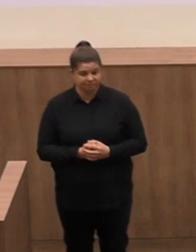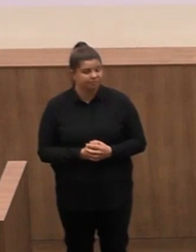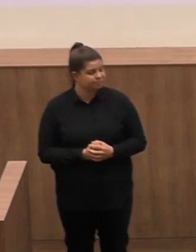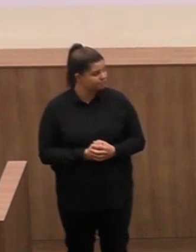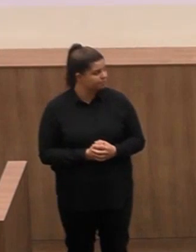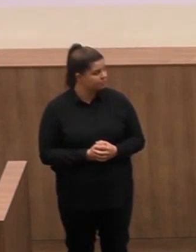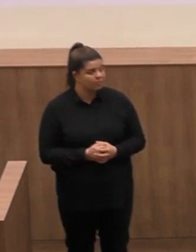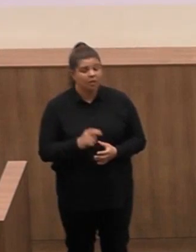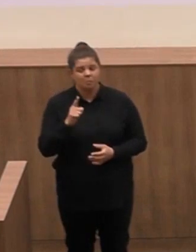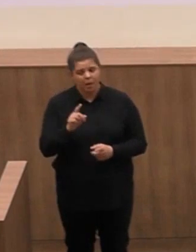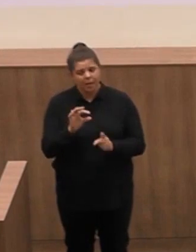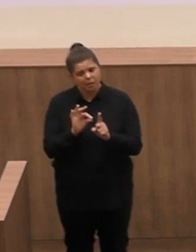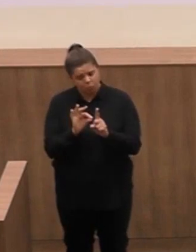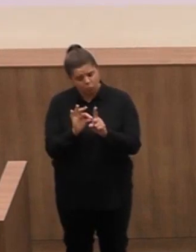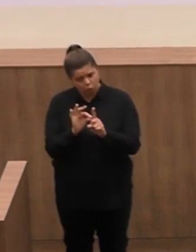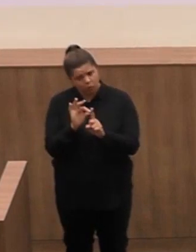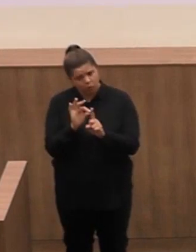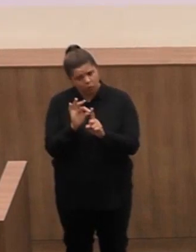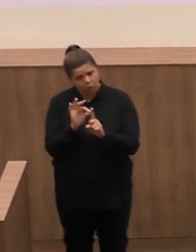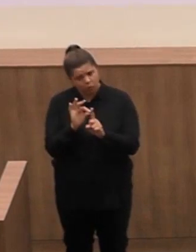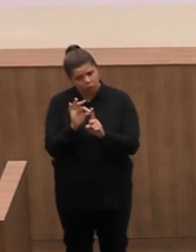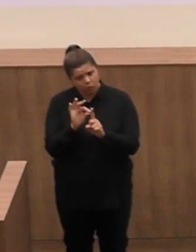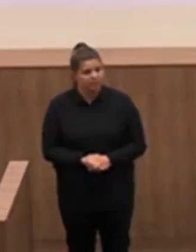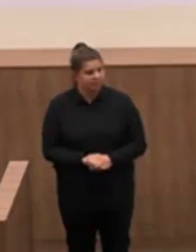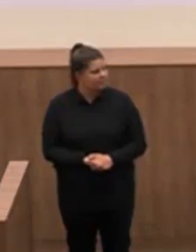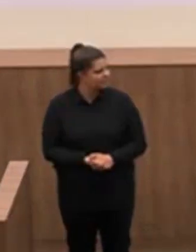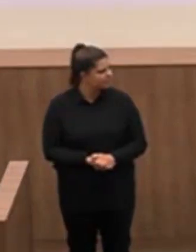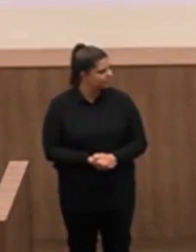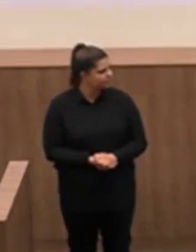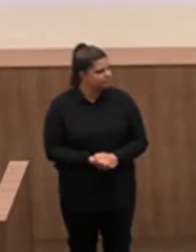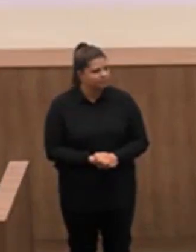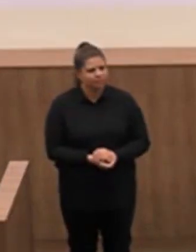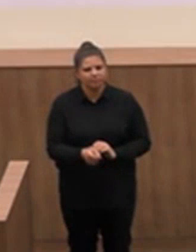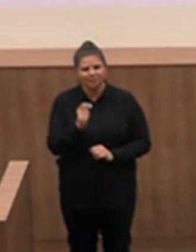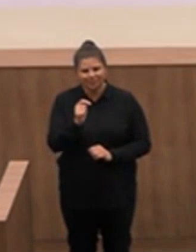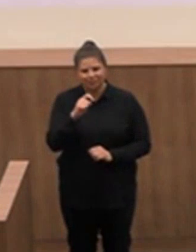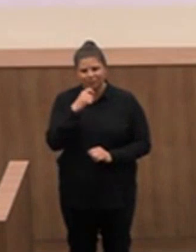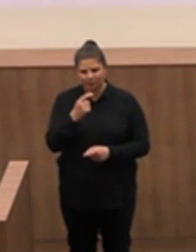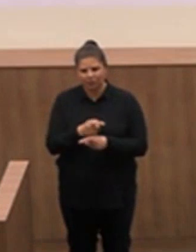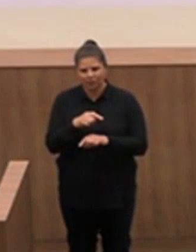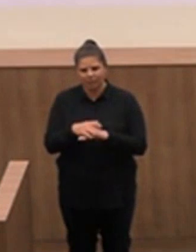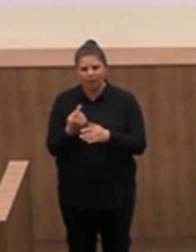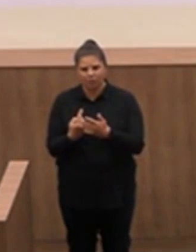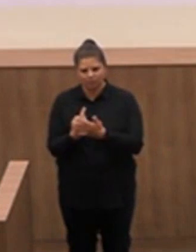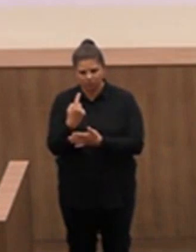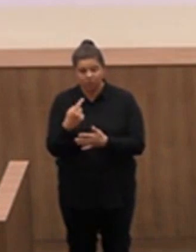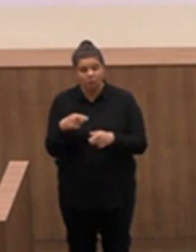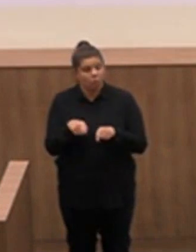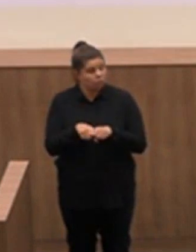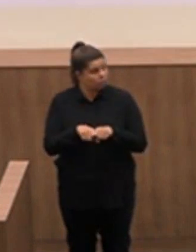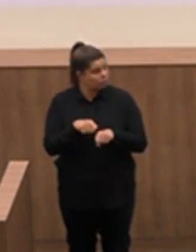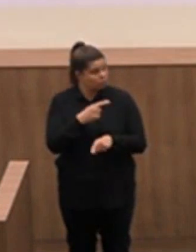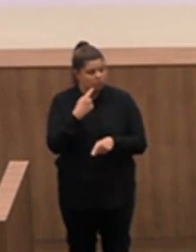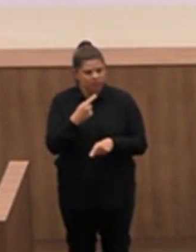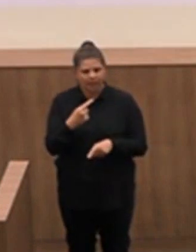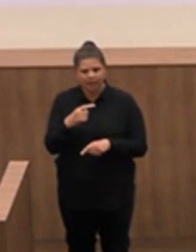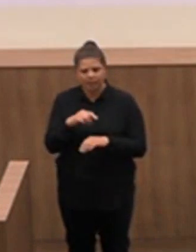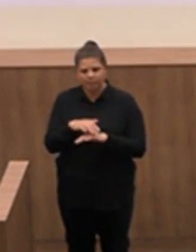that it is changing. And I'll get onto the opportunities in a minute. One thing you did touch on is our